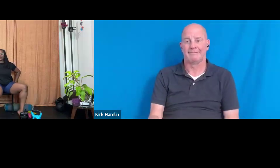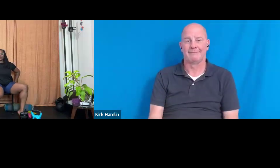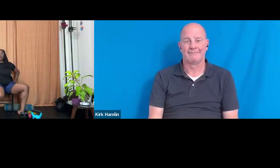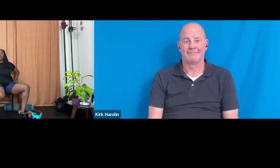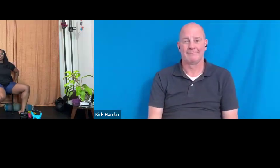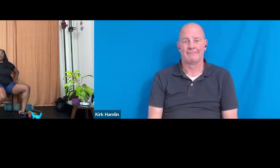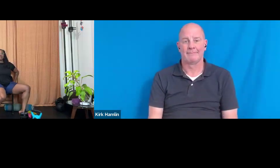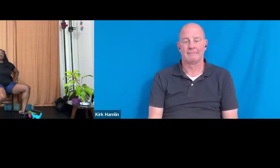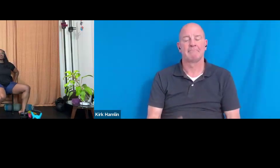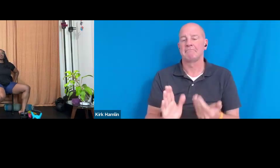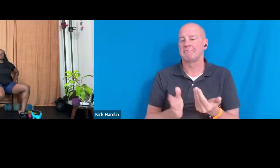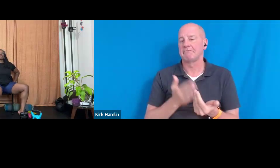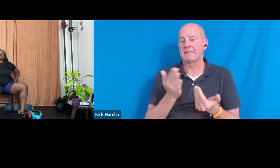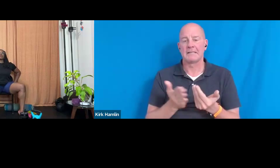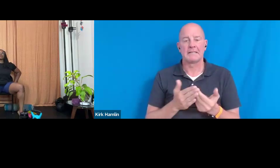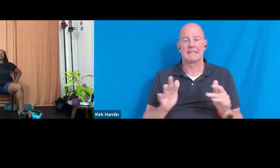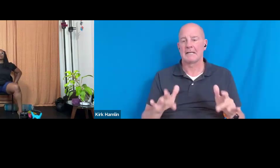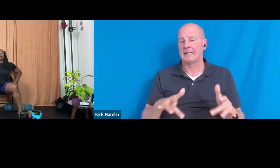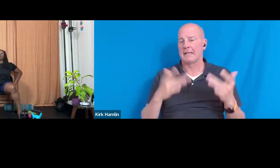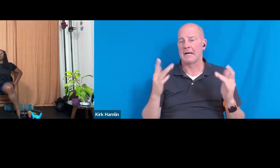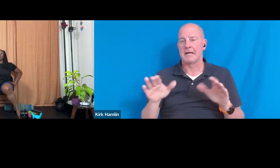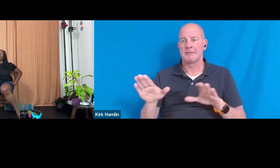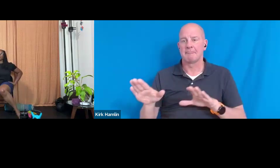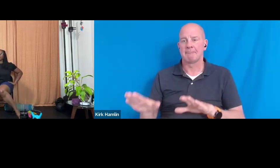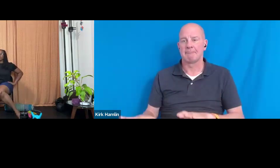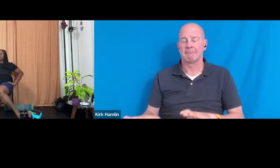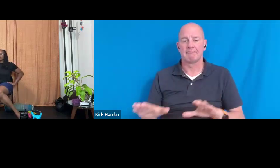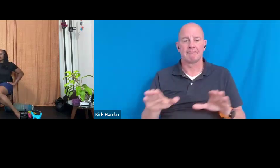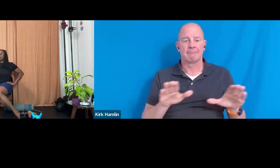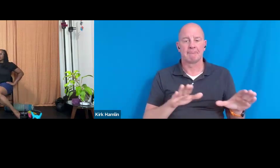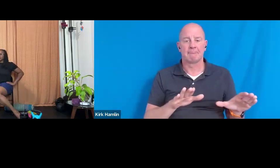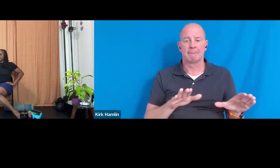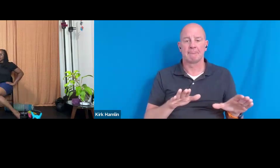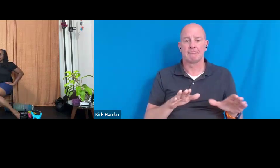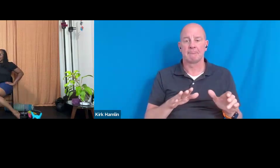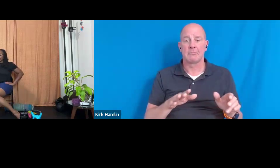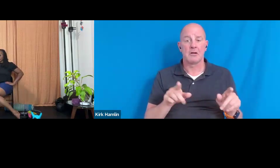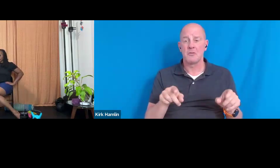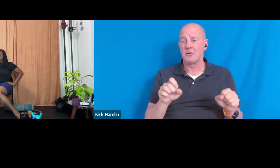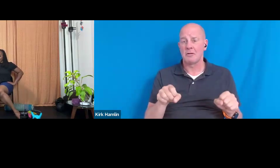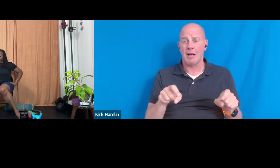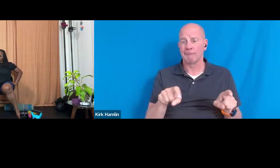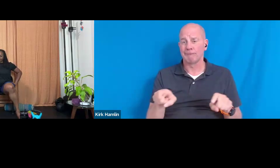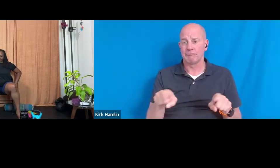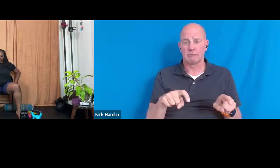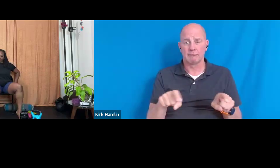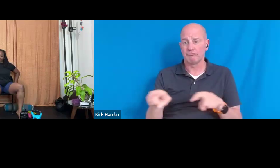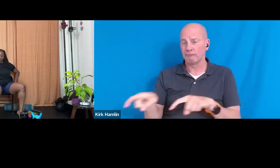let's take it easy, nice and slow, going as far as you want to